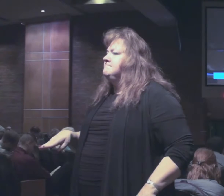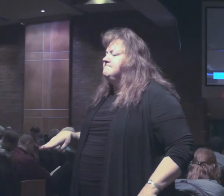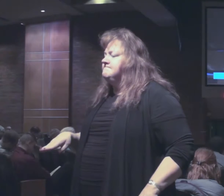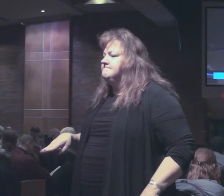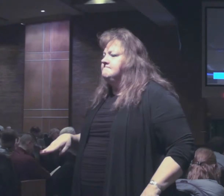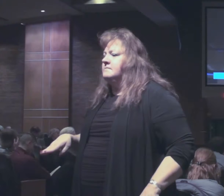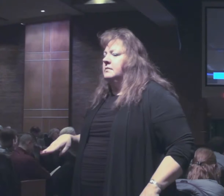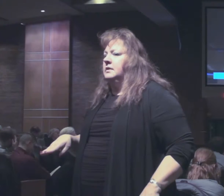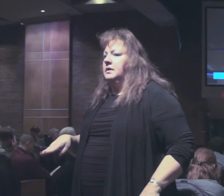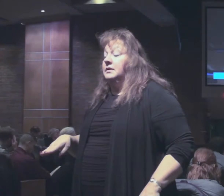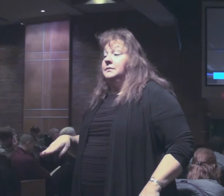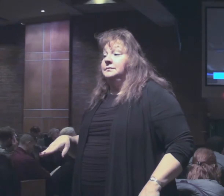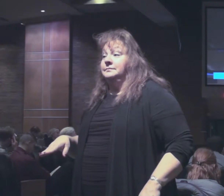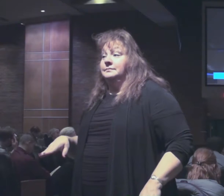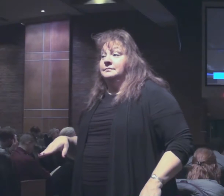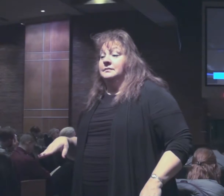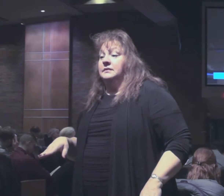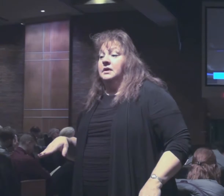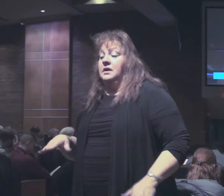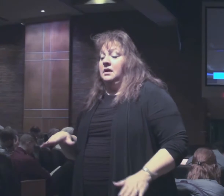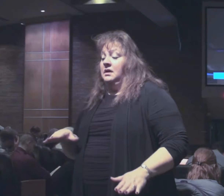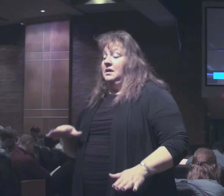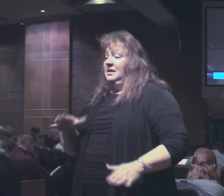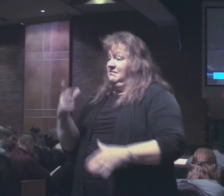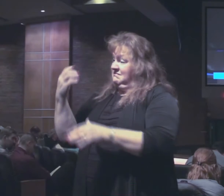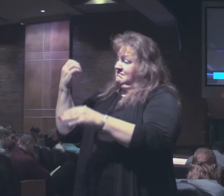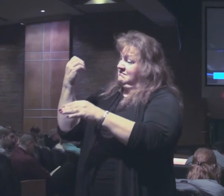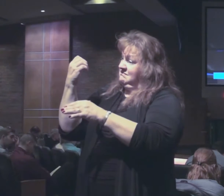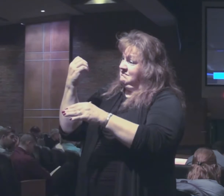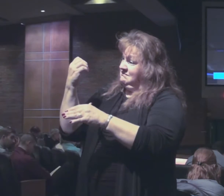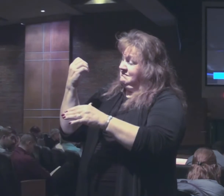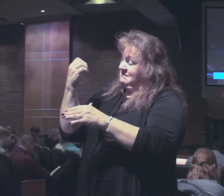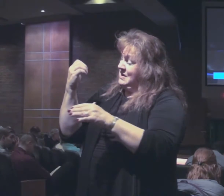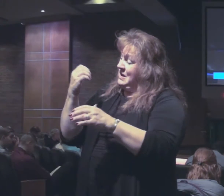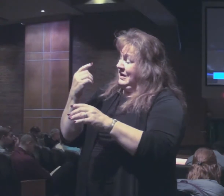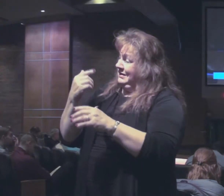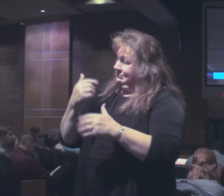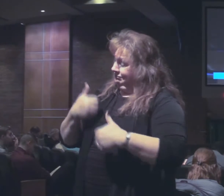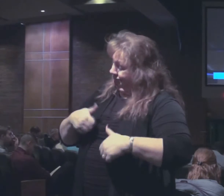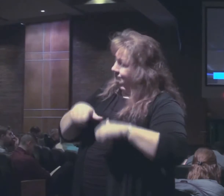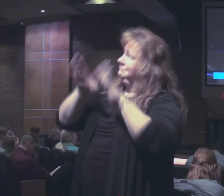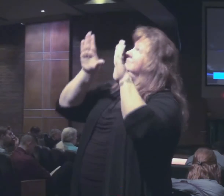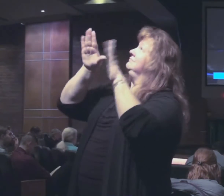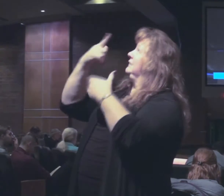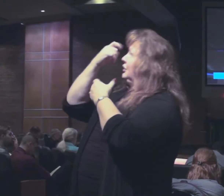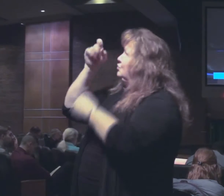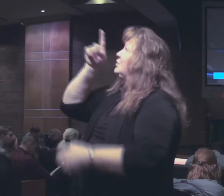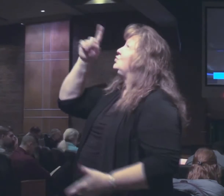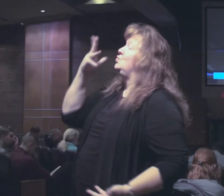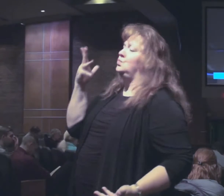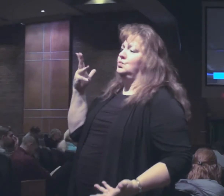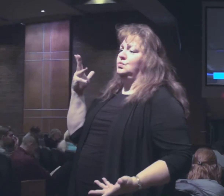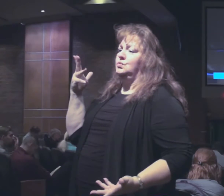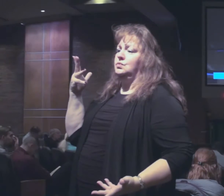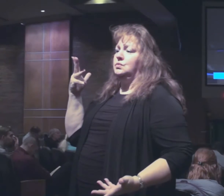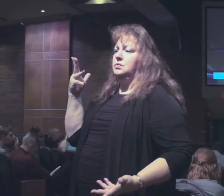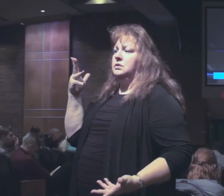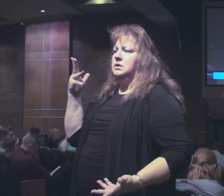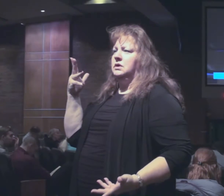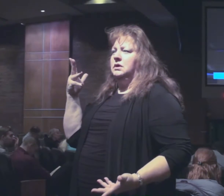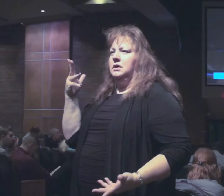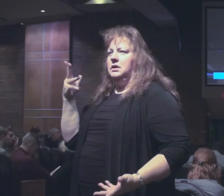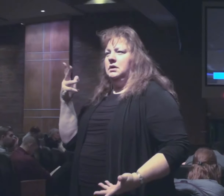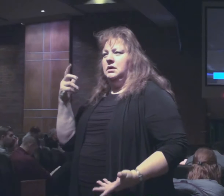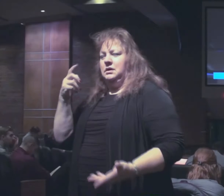And the follow through on that, offer the sacrifices of righteousness and trust in the Lord. I mean,